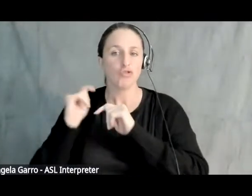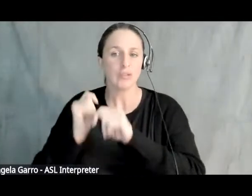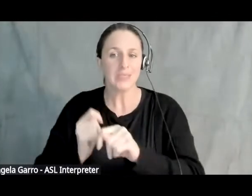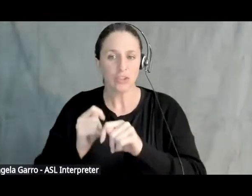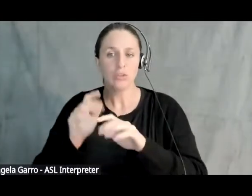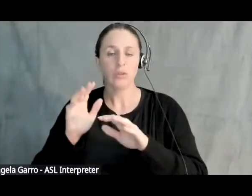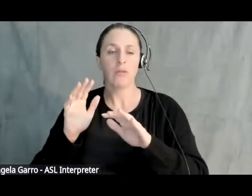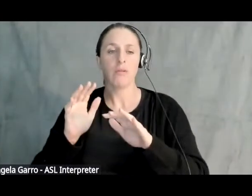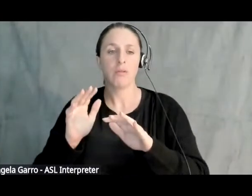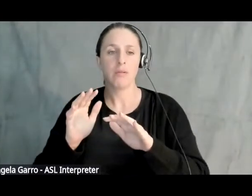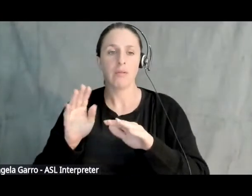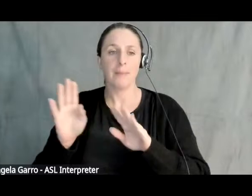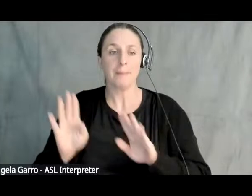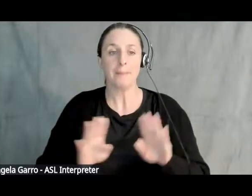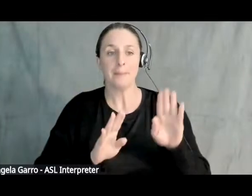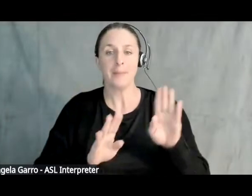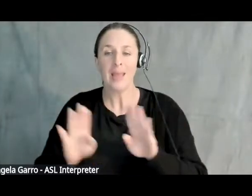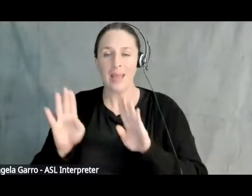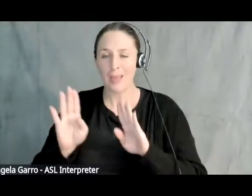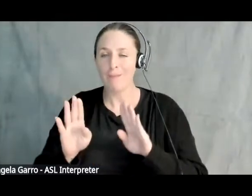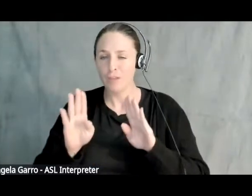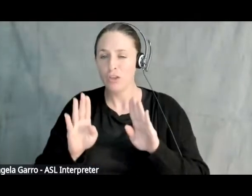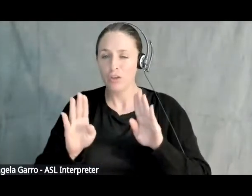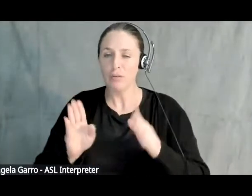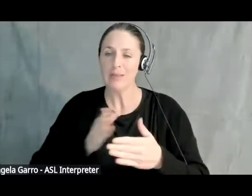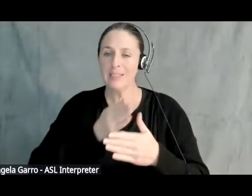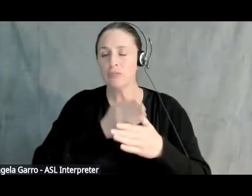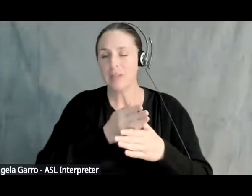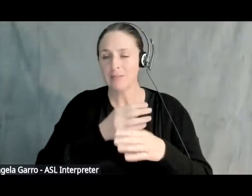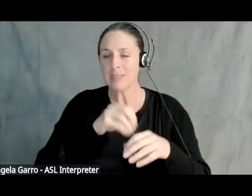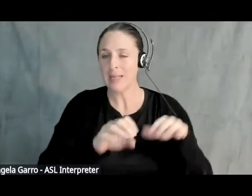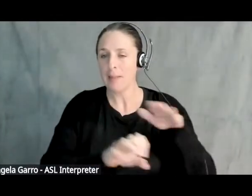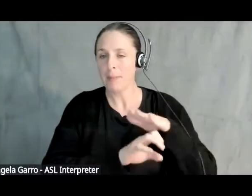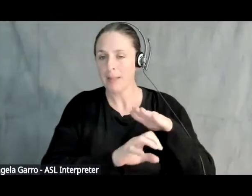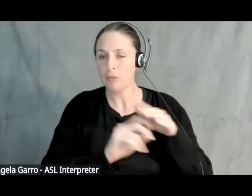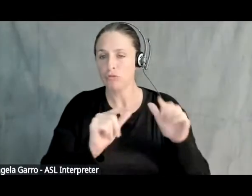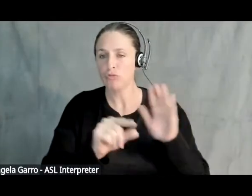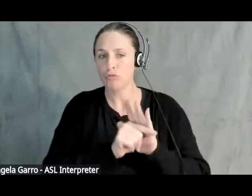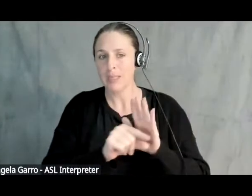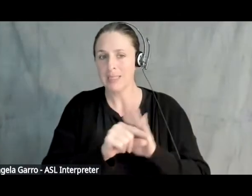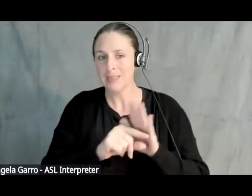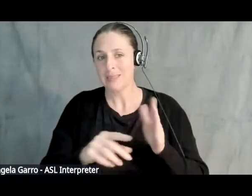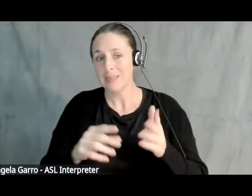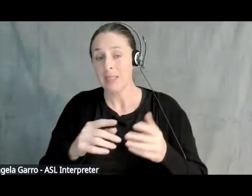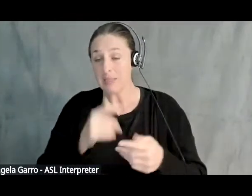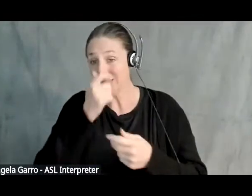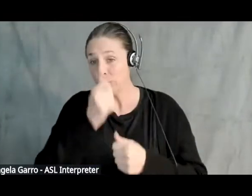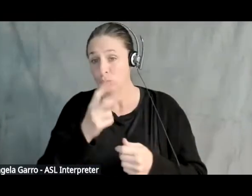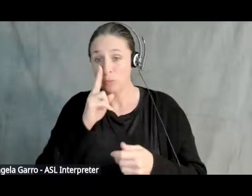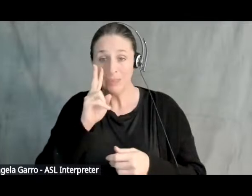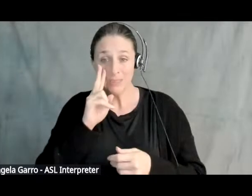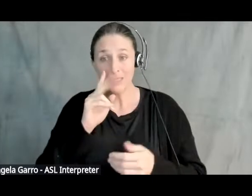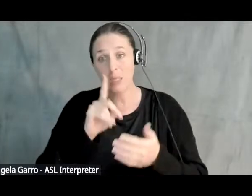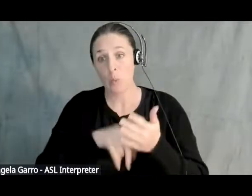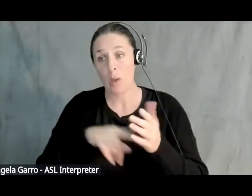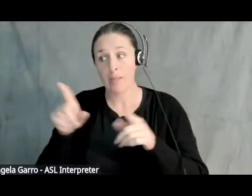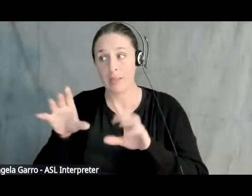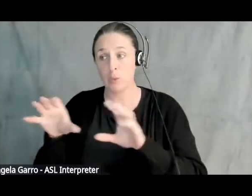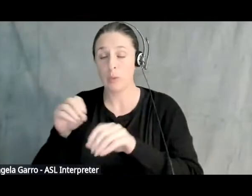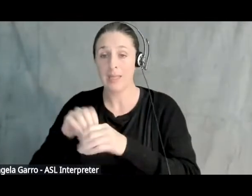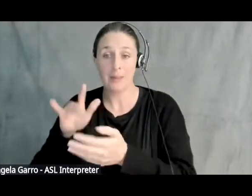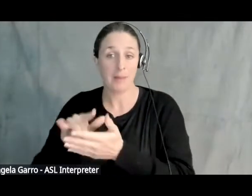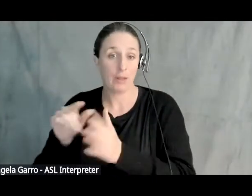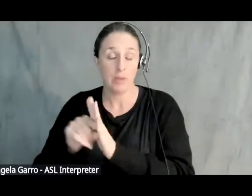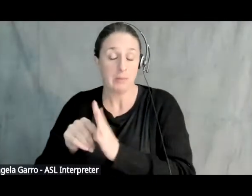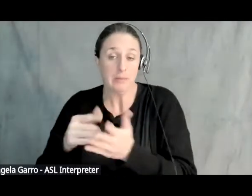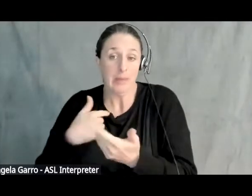behavior interventions in the elementary grades. I mean, I think it'd be interesting to see what they're doing in the middle grades because I honestly don't know. I don't know that any of